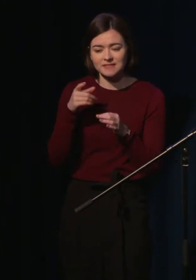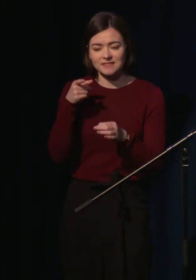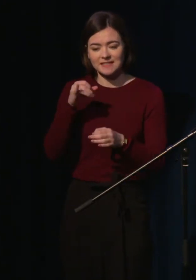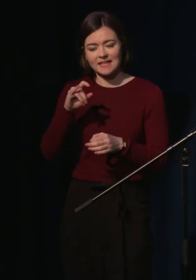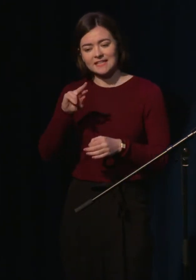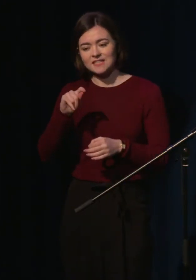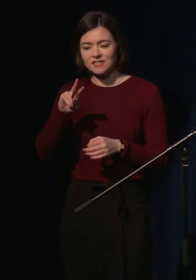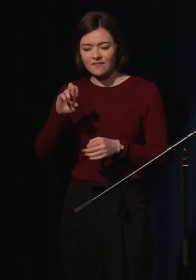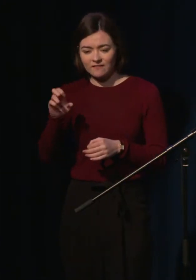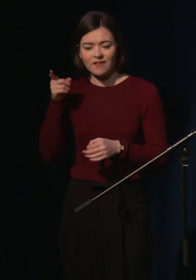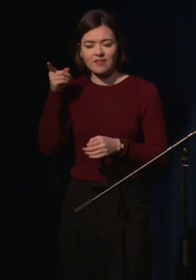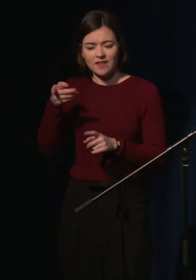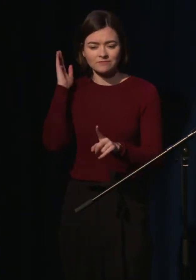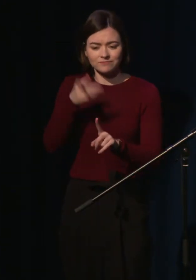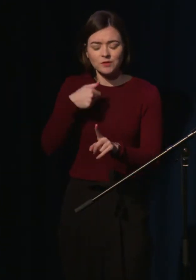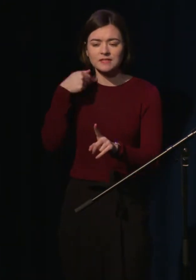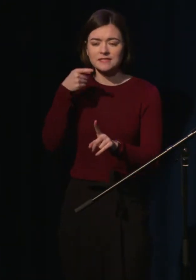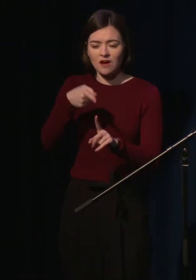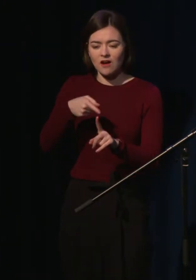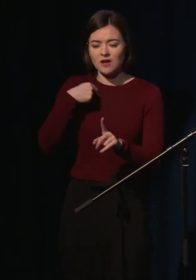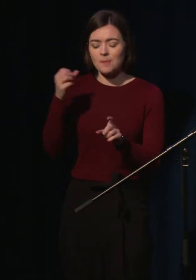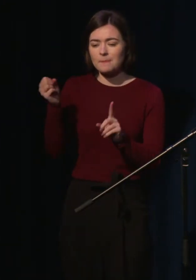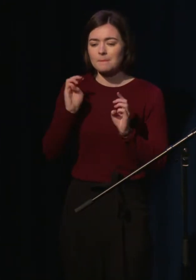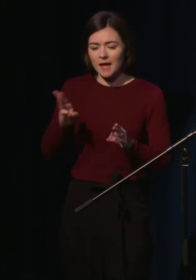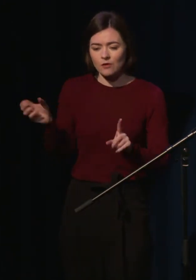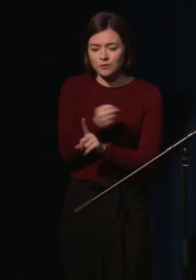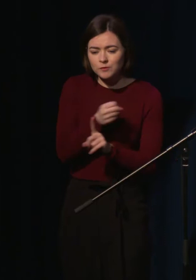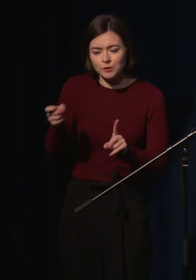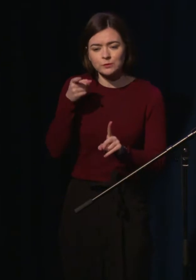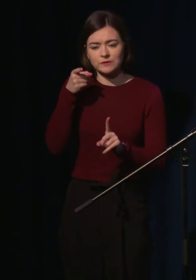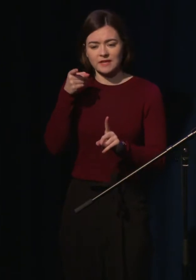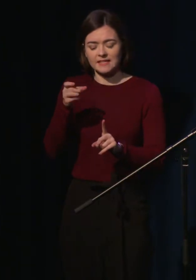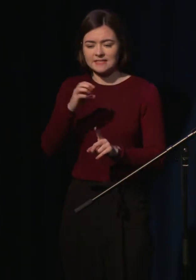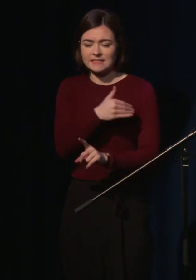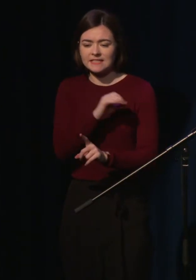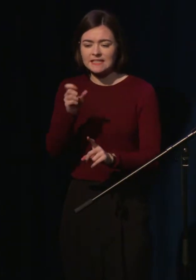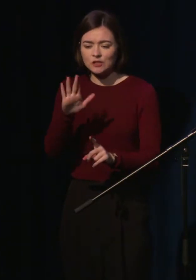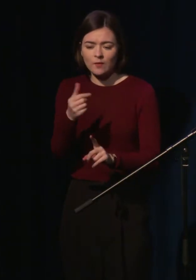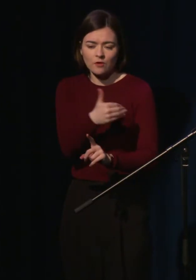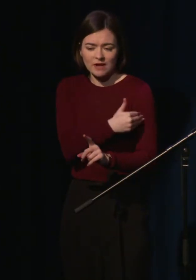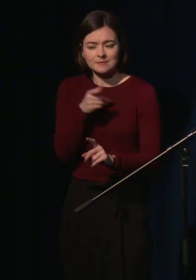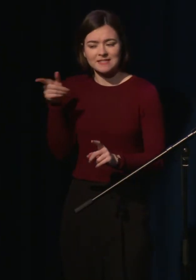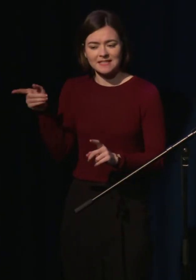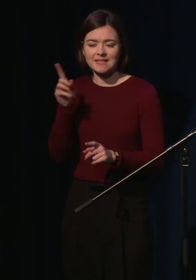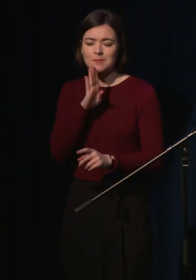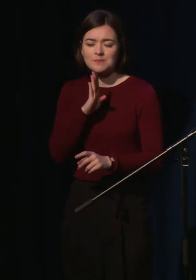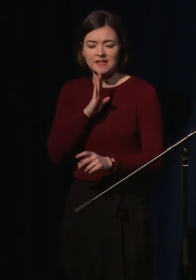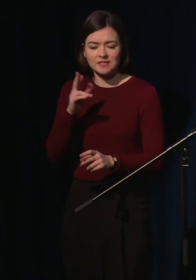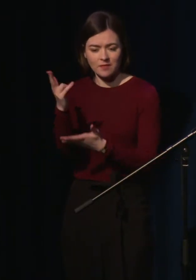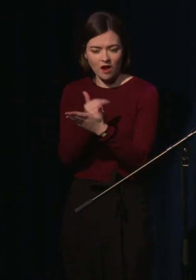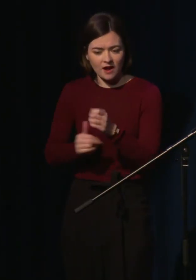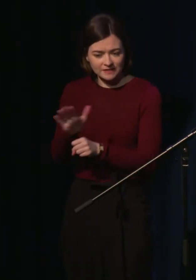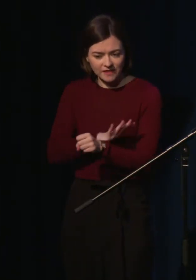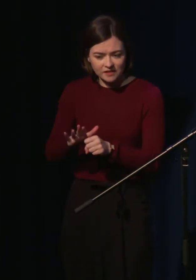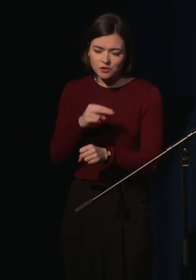sexual harassment, sexism, and power of abuse in the Belgian arts field. And we can work with our international colleagues to address